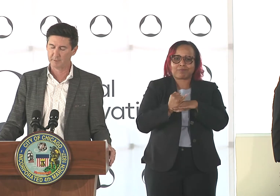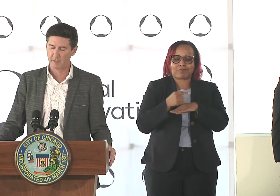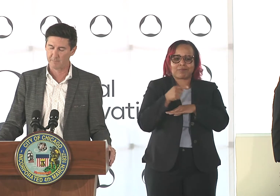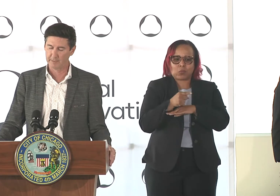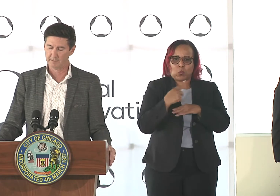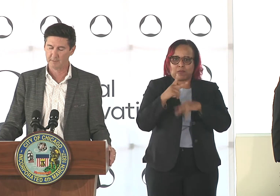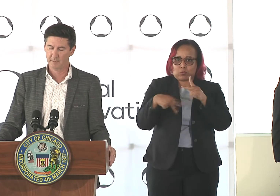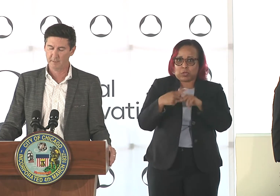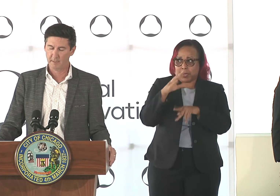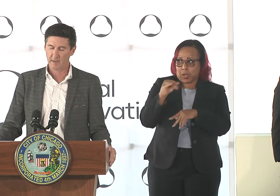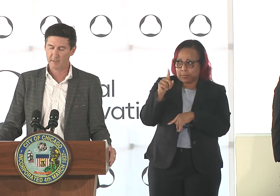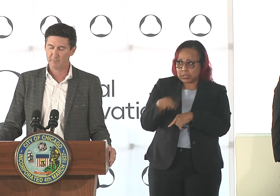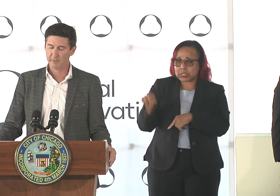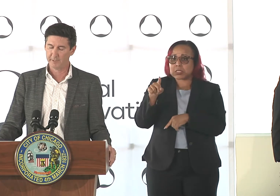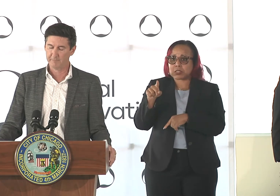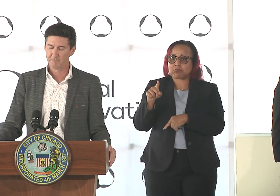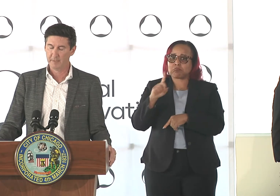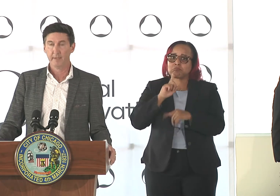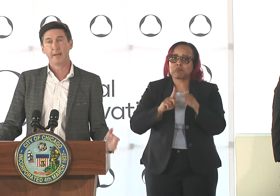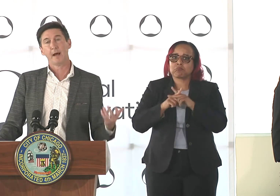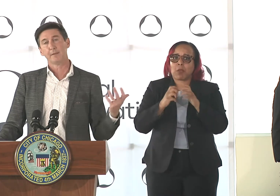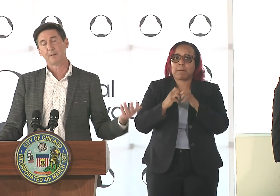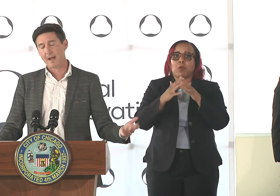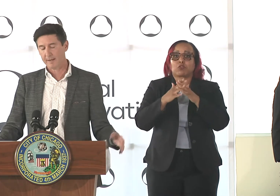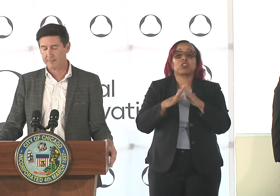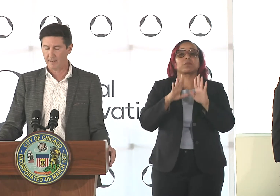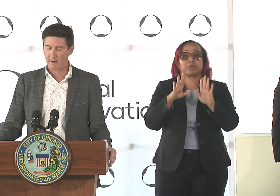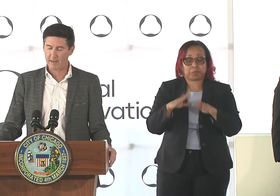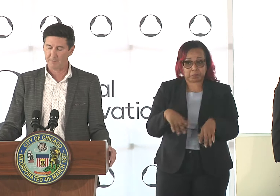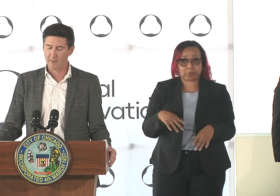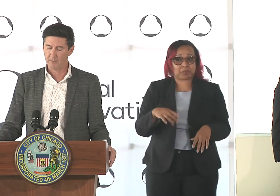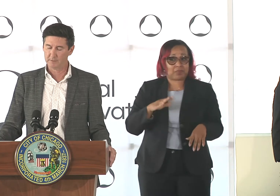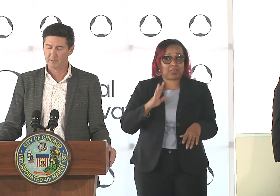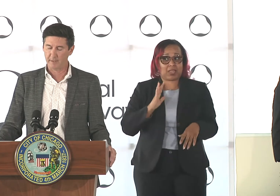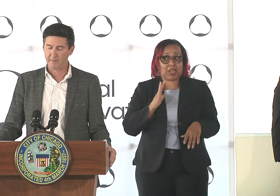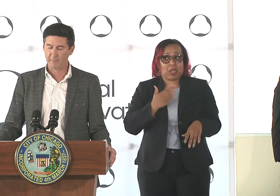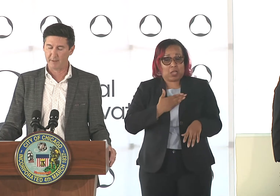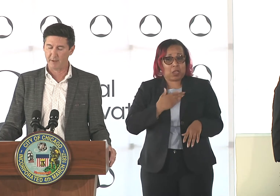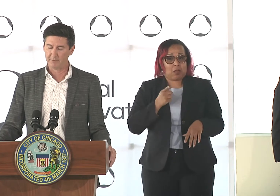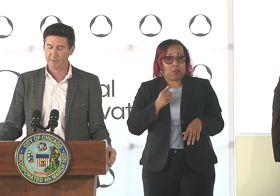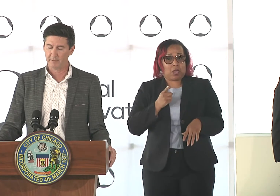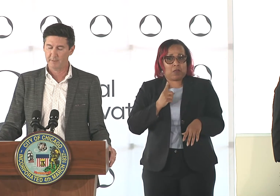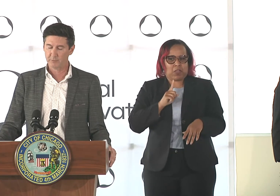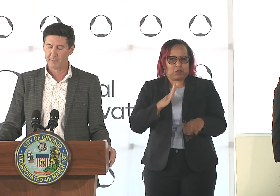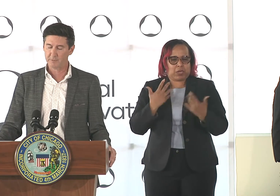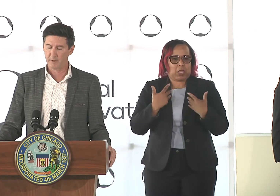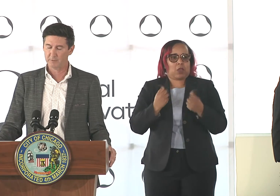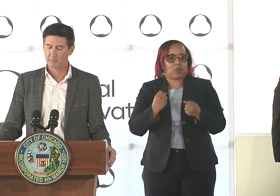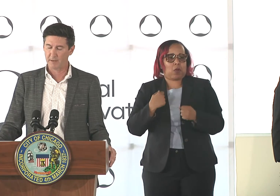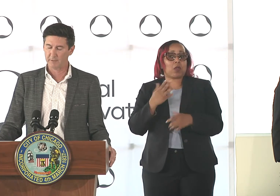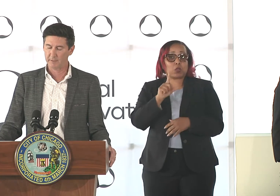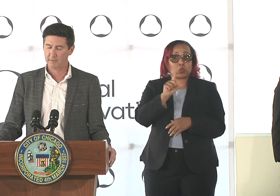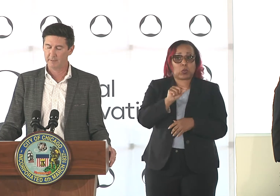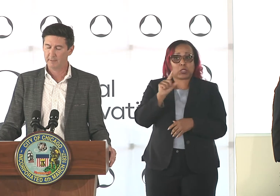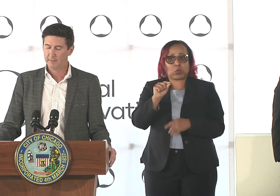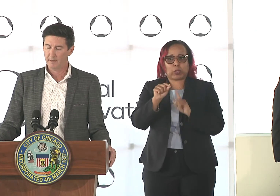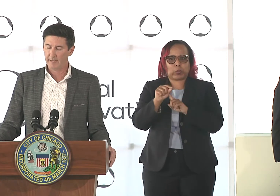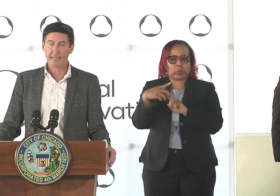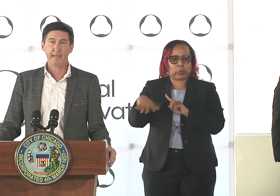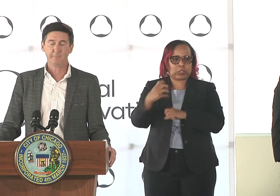those types of companies emerging. And on the back end, our IPOs have never been healthier. 2020 was a record